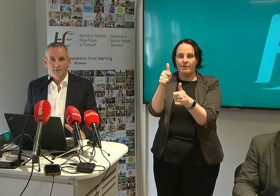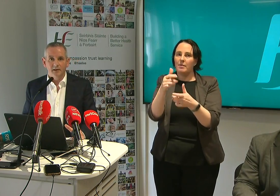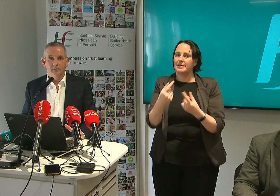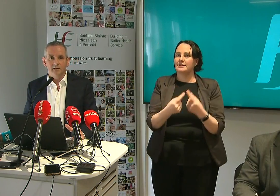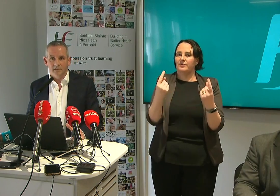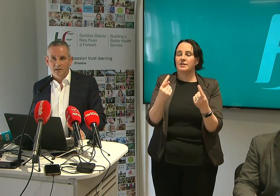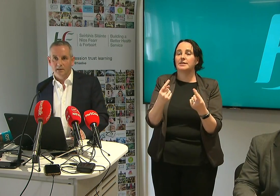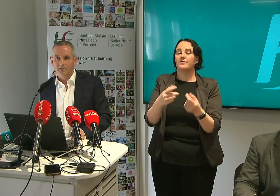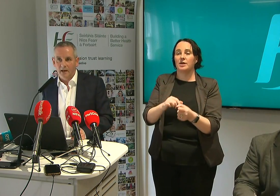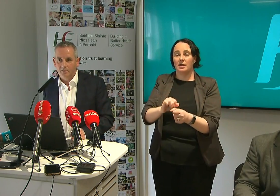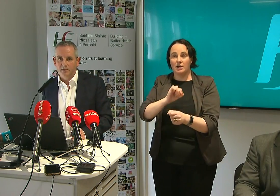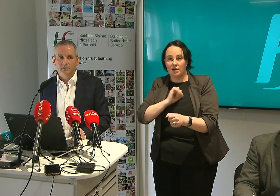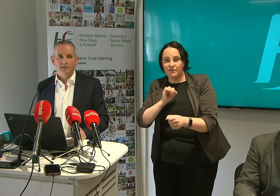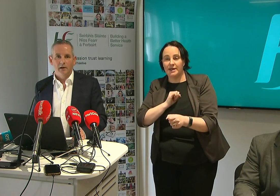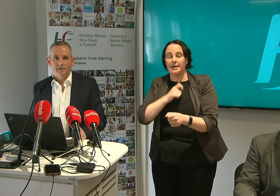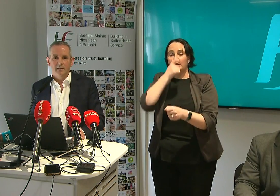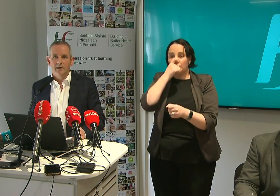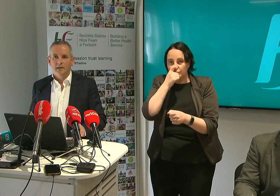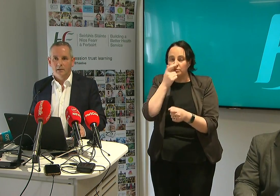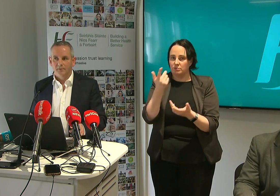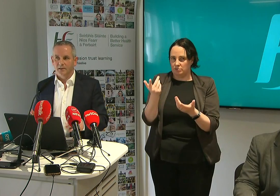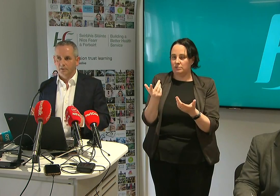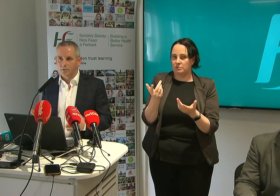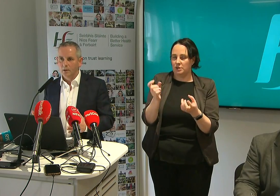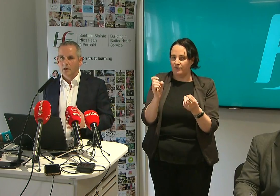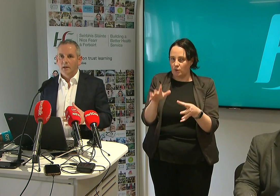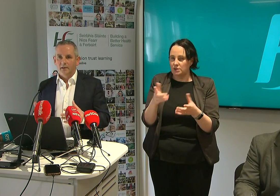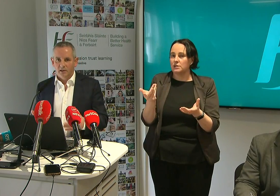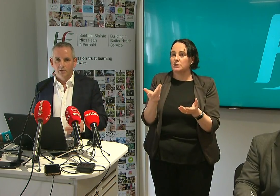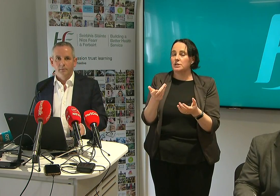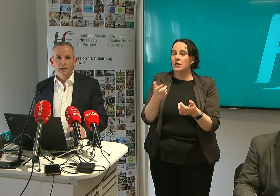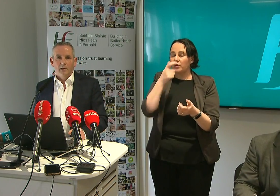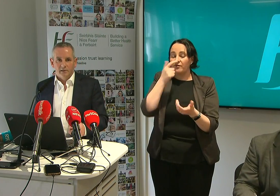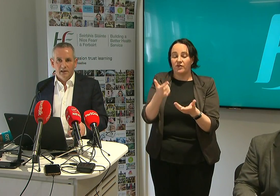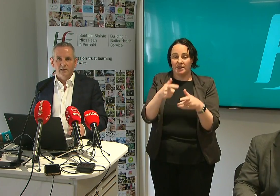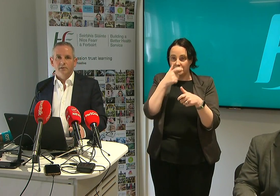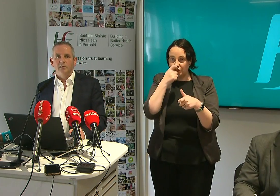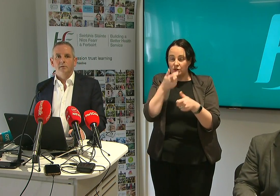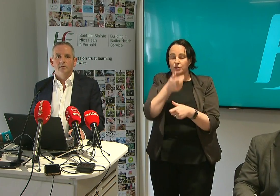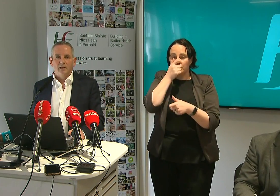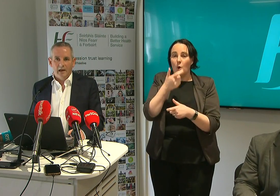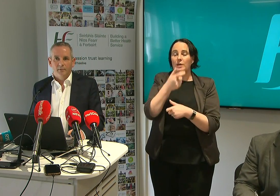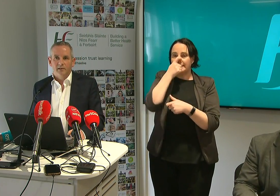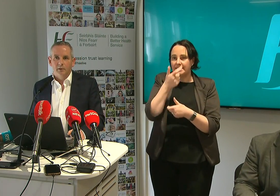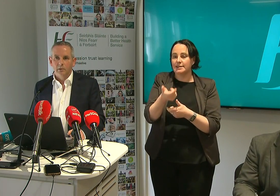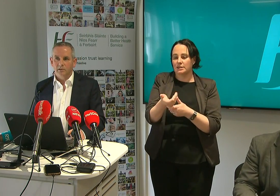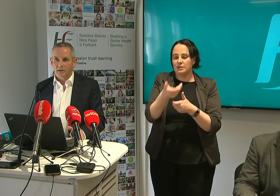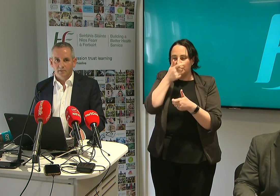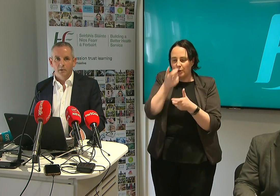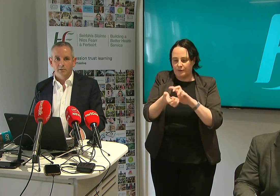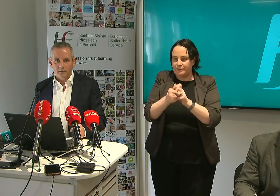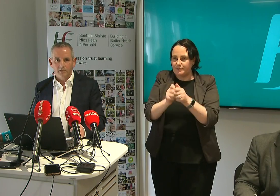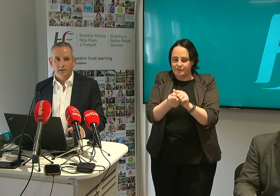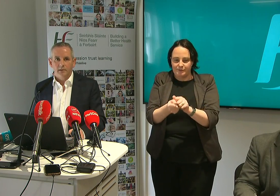terms of coughing and sneezing, etiquette, obviously, cough into a tissue or sneeze into a tissue that can be disposed